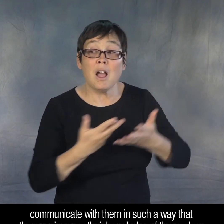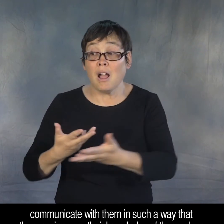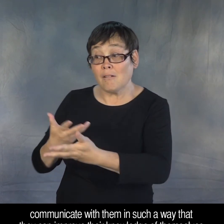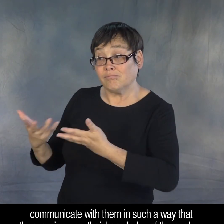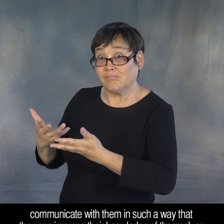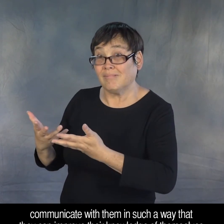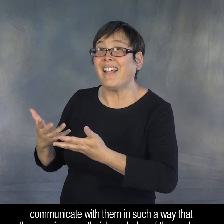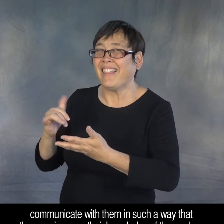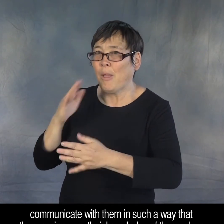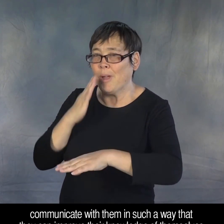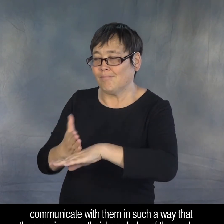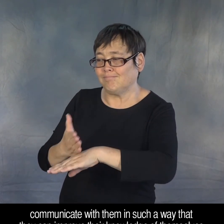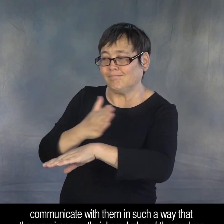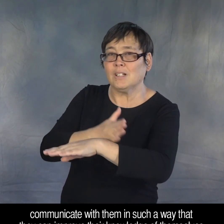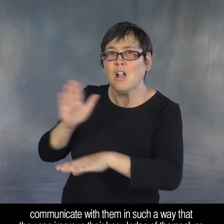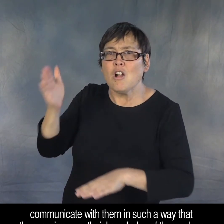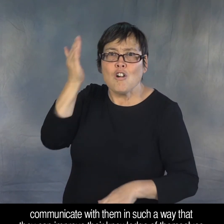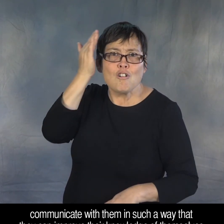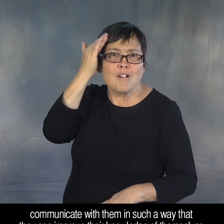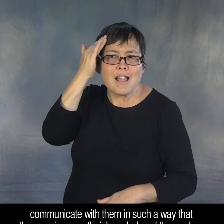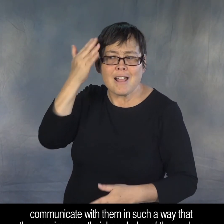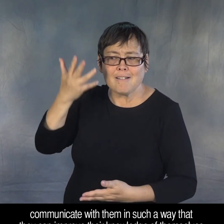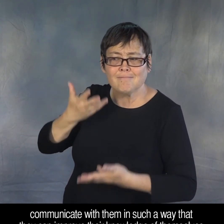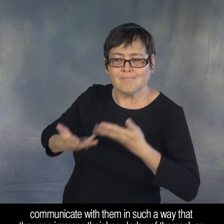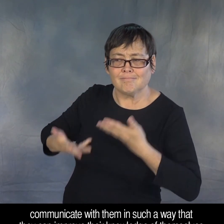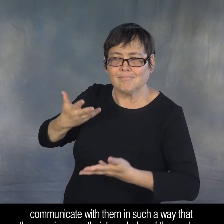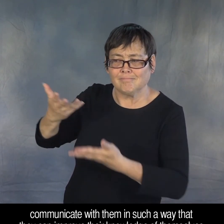such a way that they can improve their knowledge of themselves.